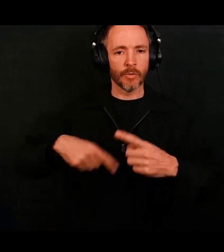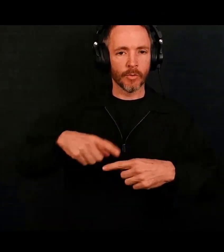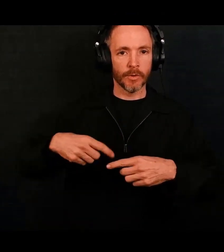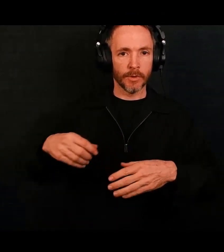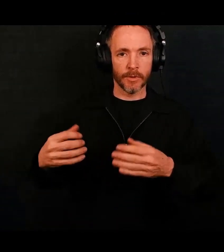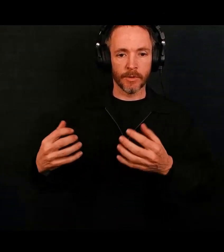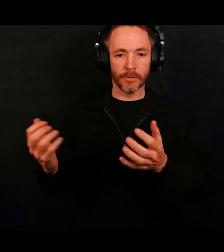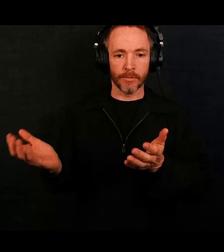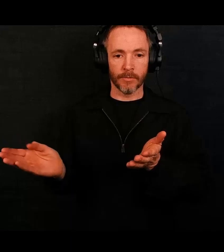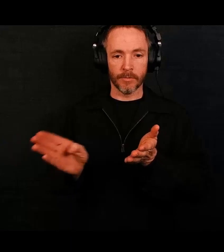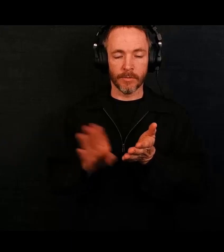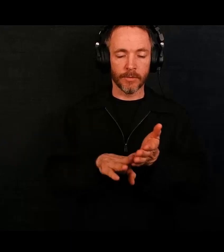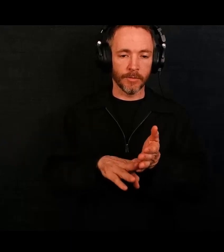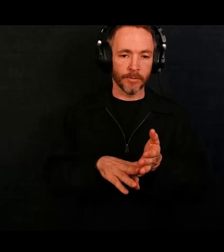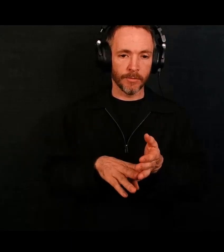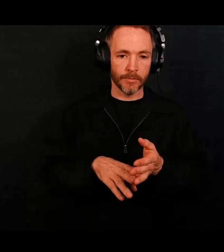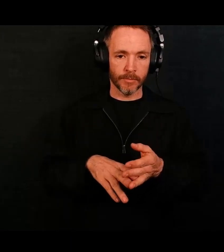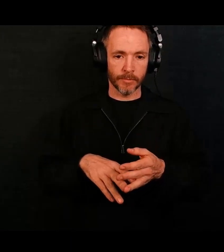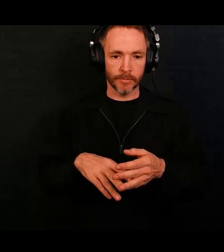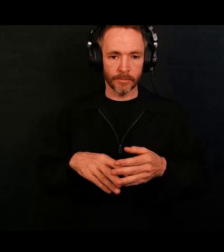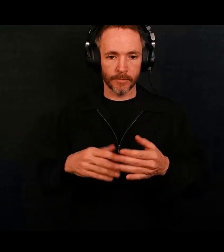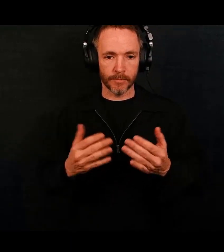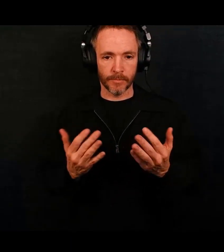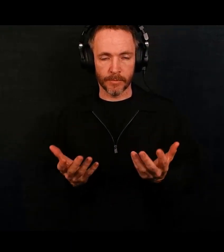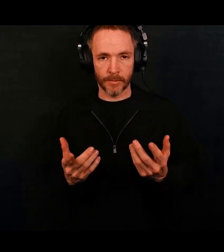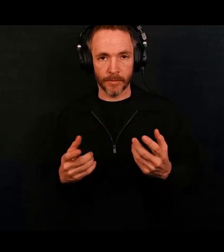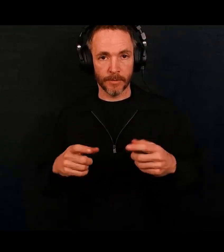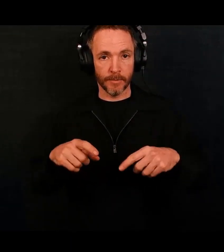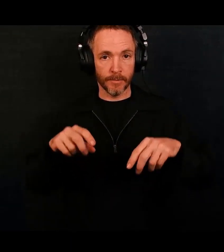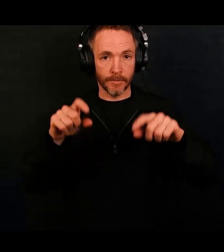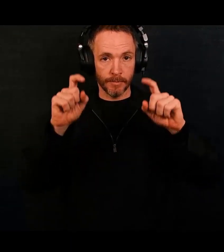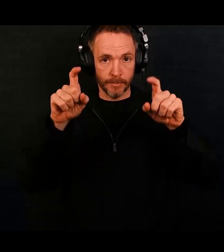the way it's currently prototype